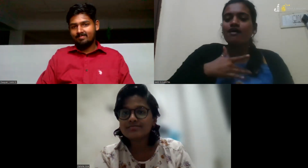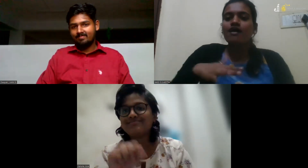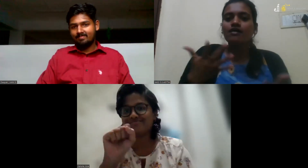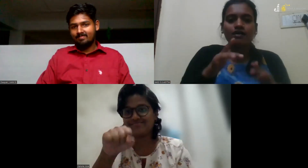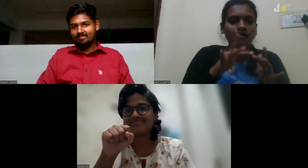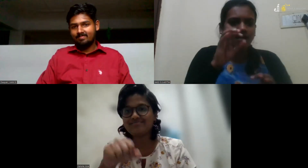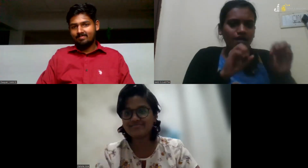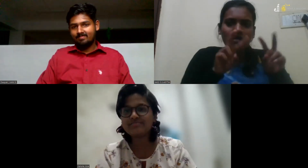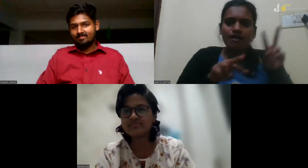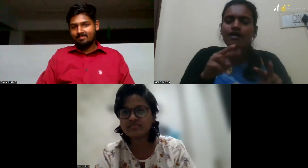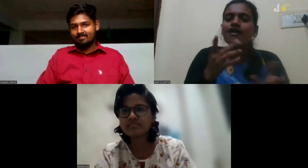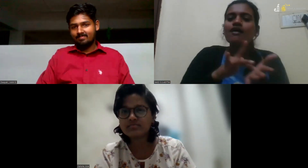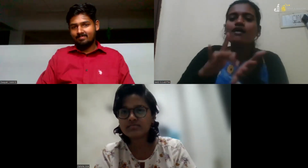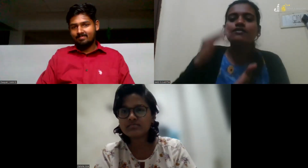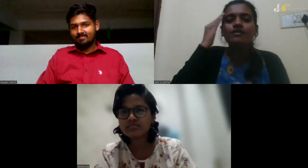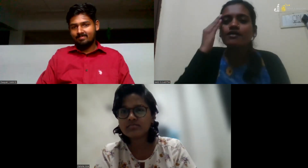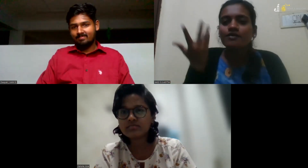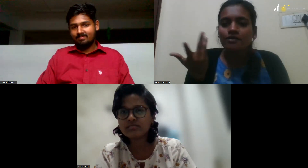So when you travel